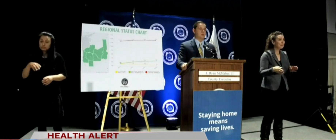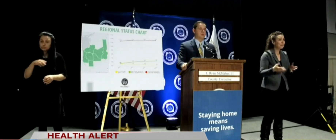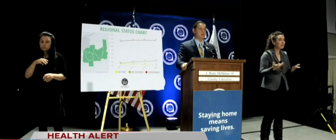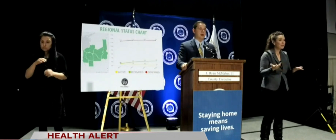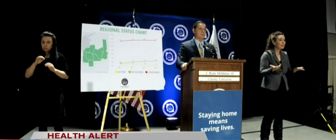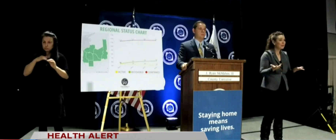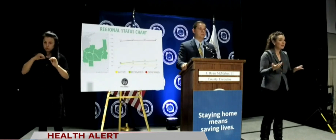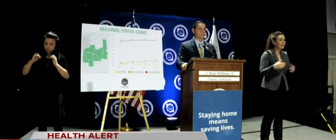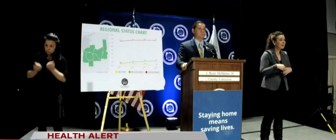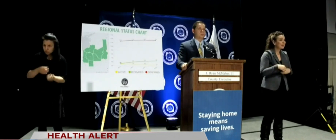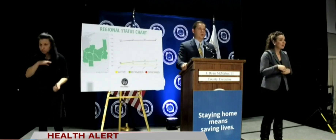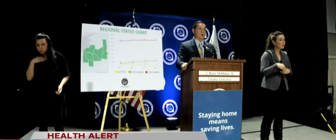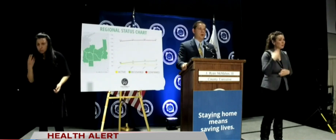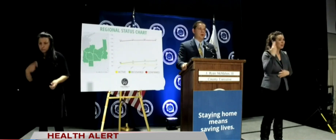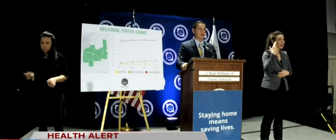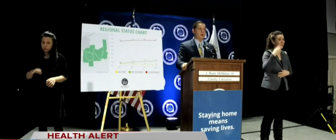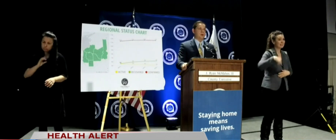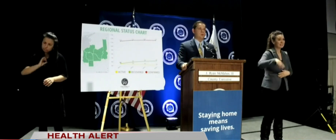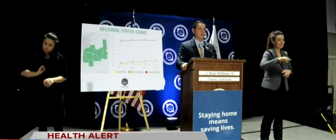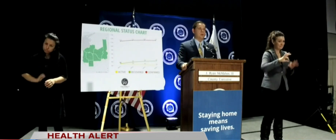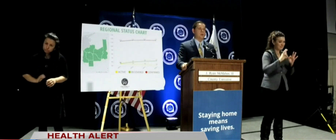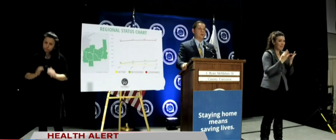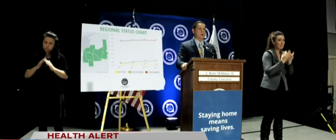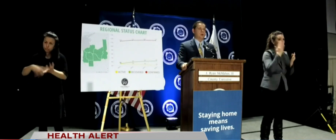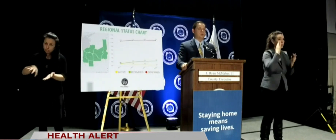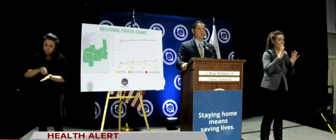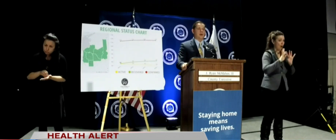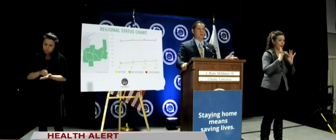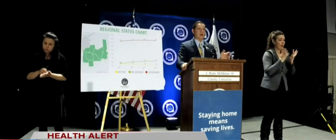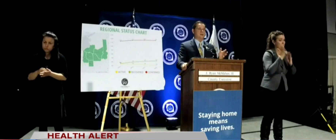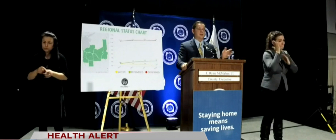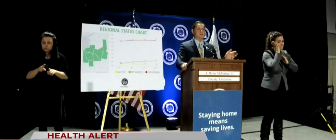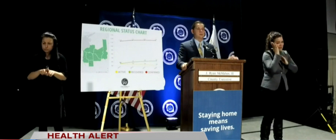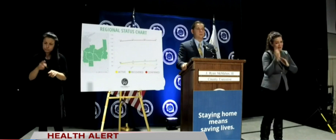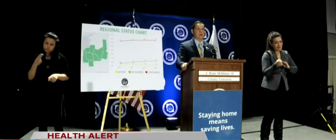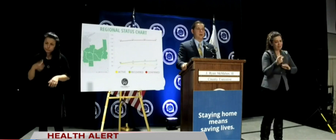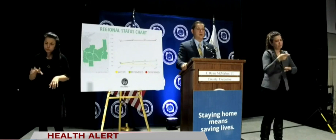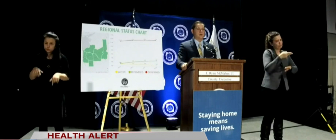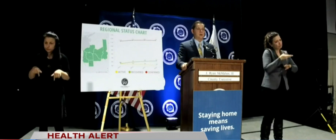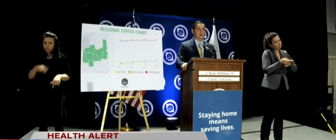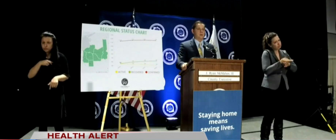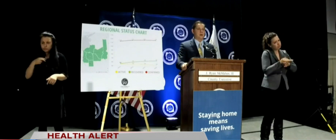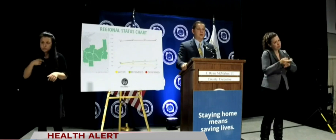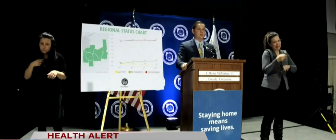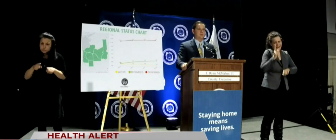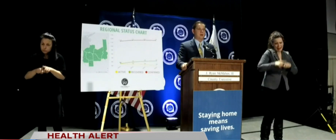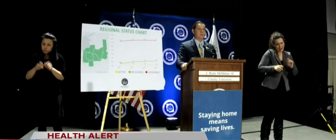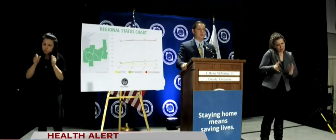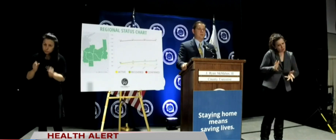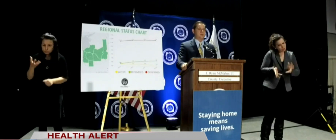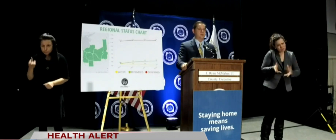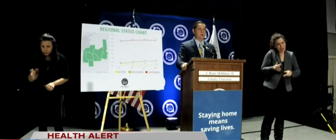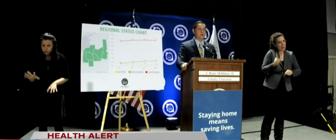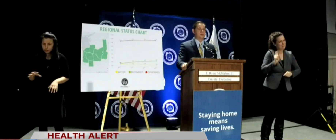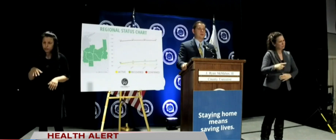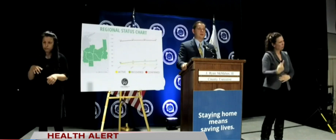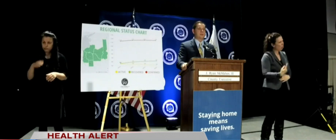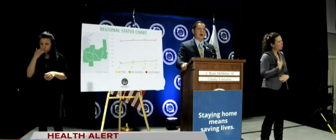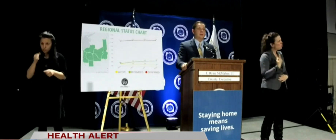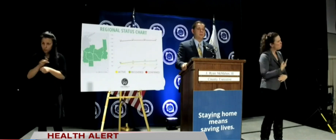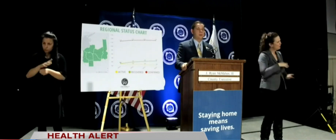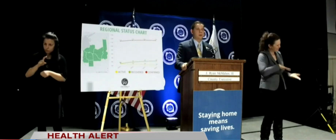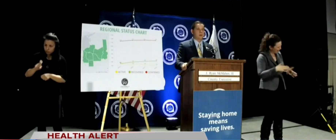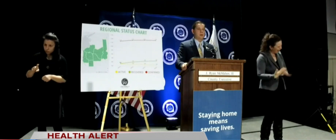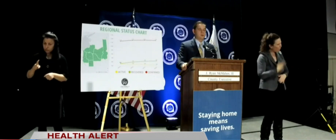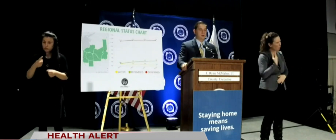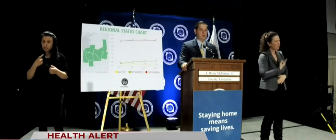can't be with them and really go through that process. And many family members don't get to say